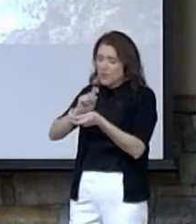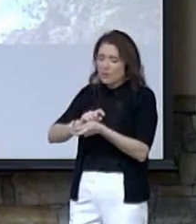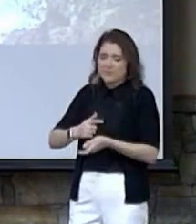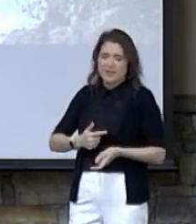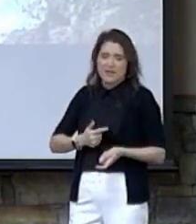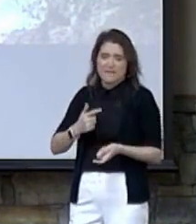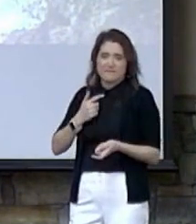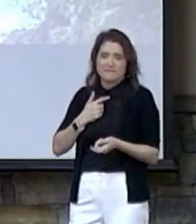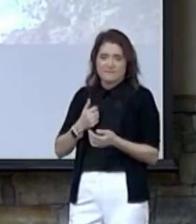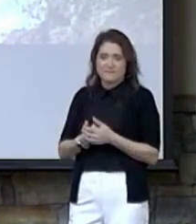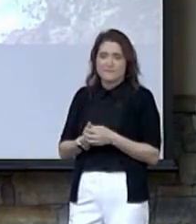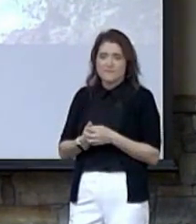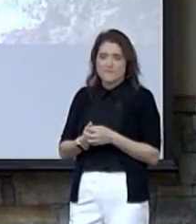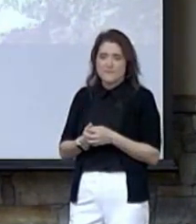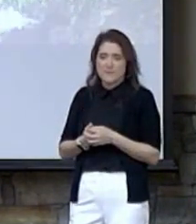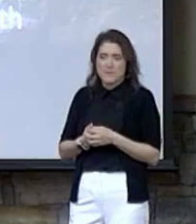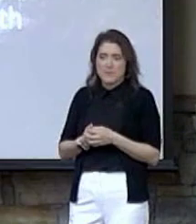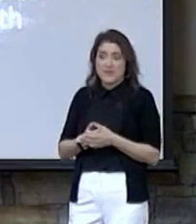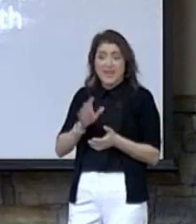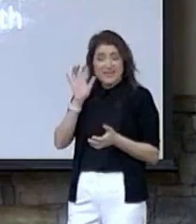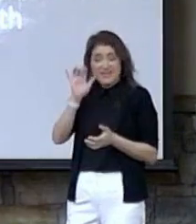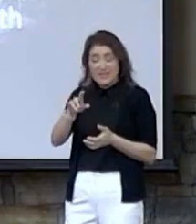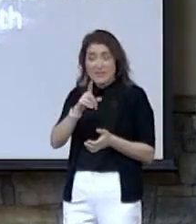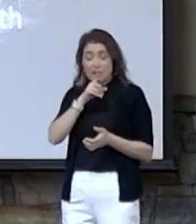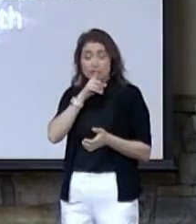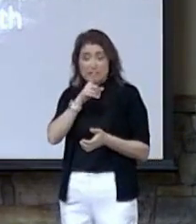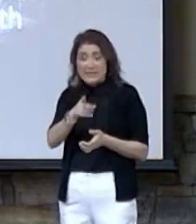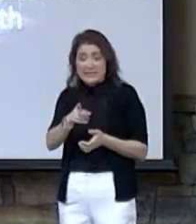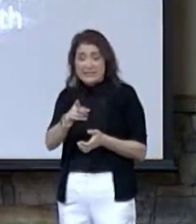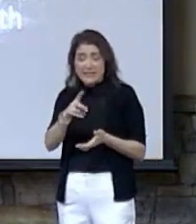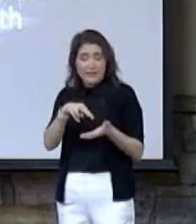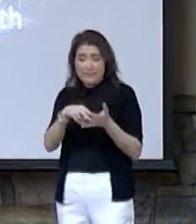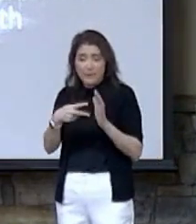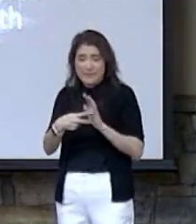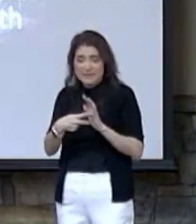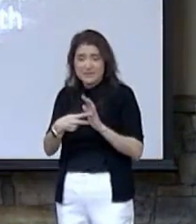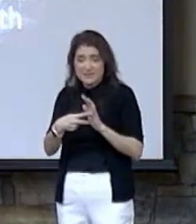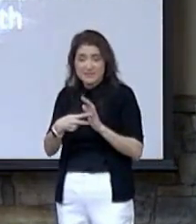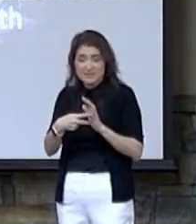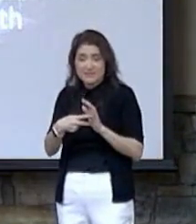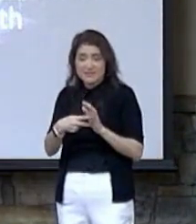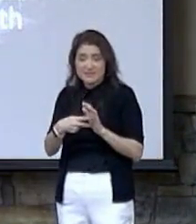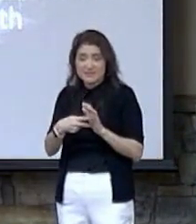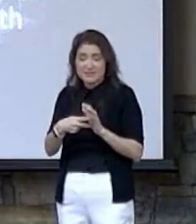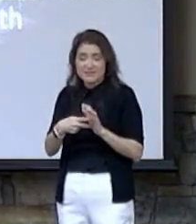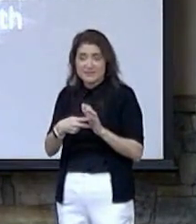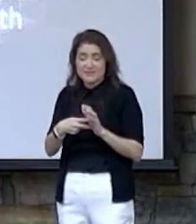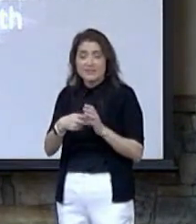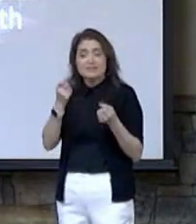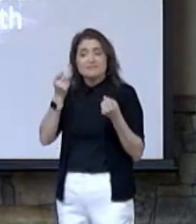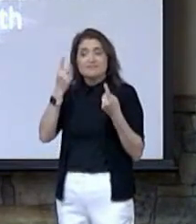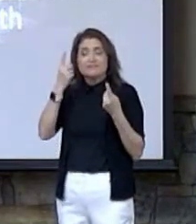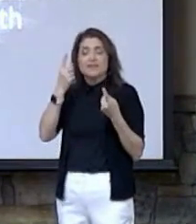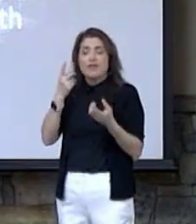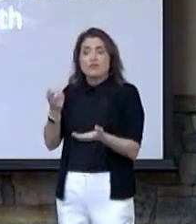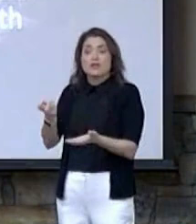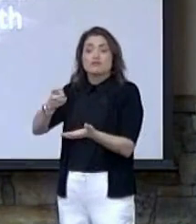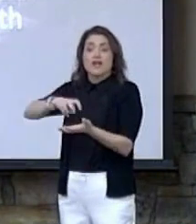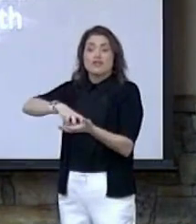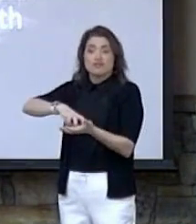lives. And isn't that really the purpose? You see, the